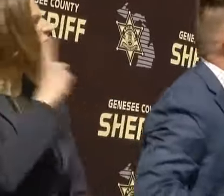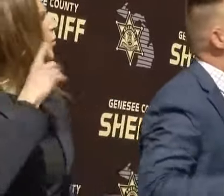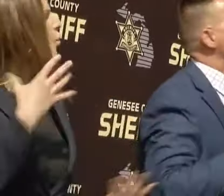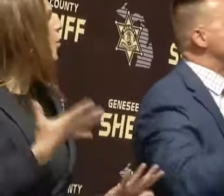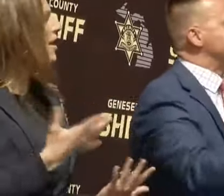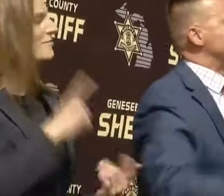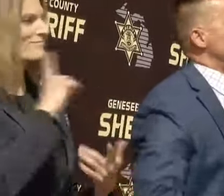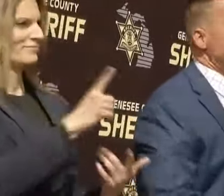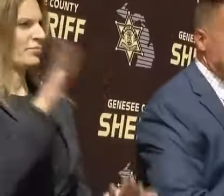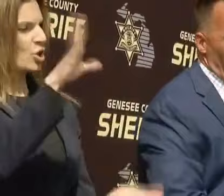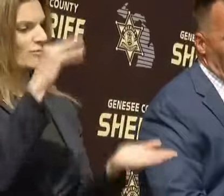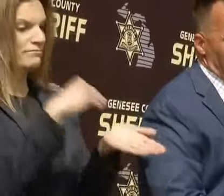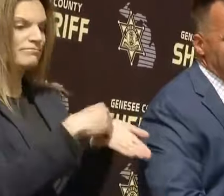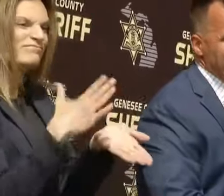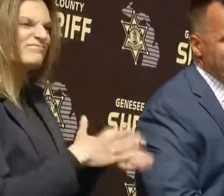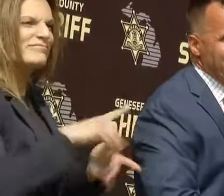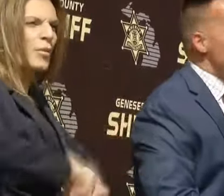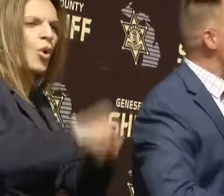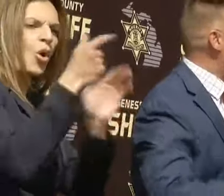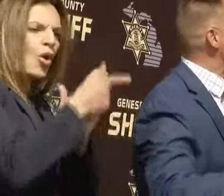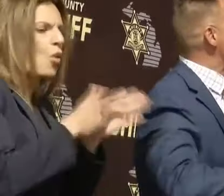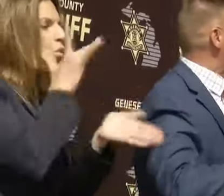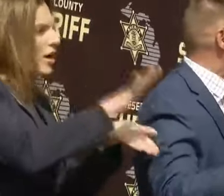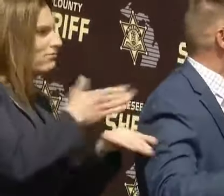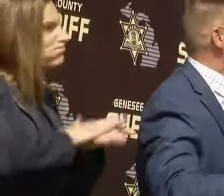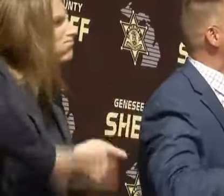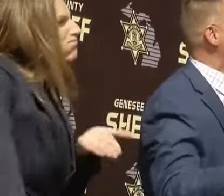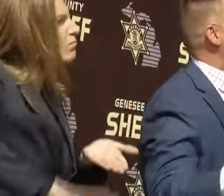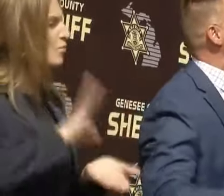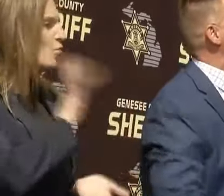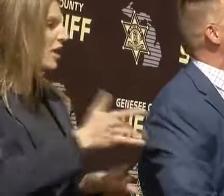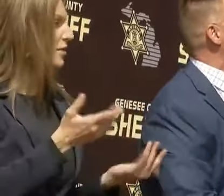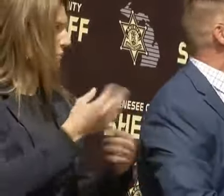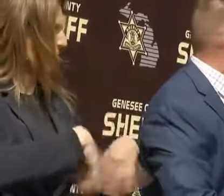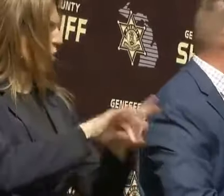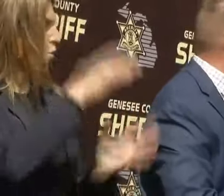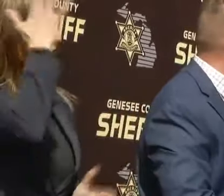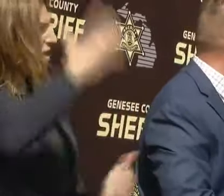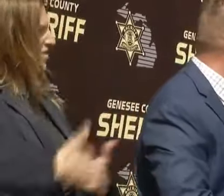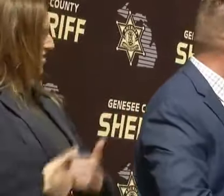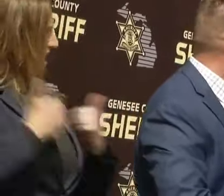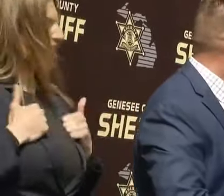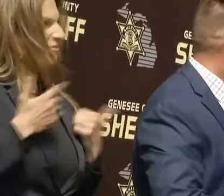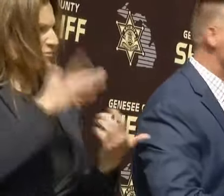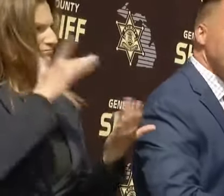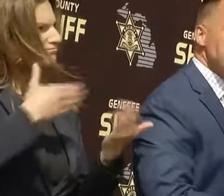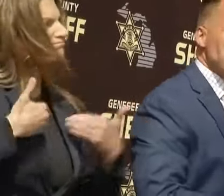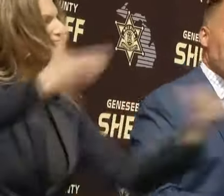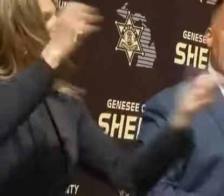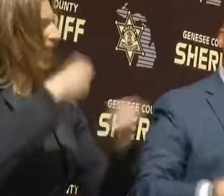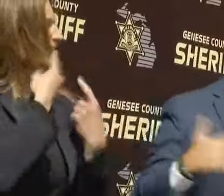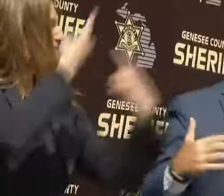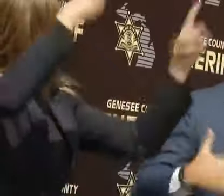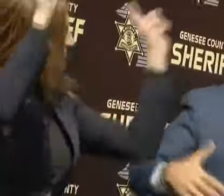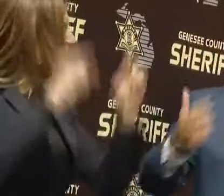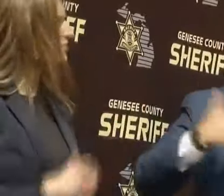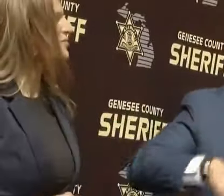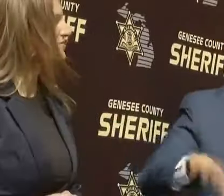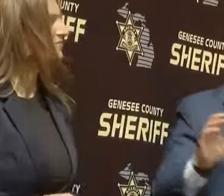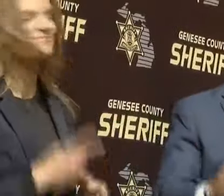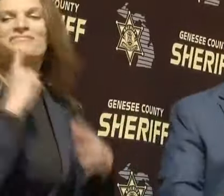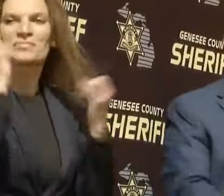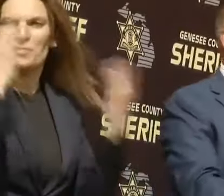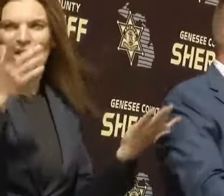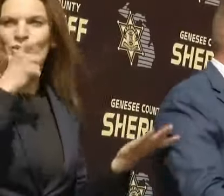free, dignity restored, family trees changed forever. We have so many